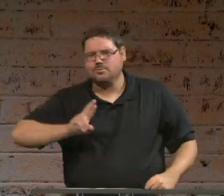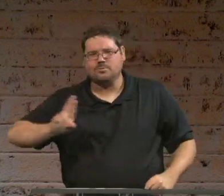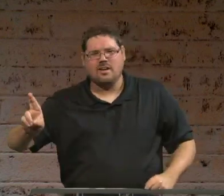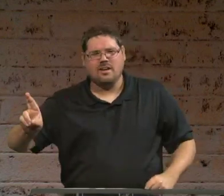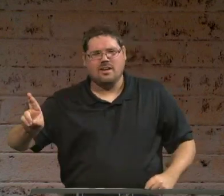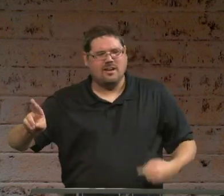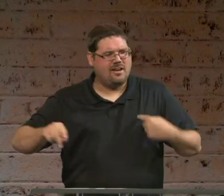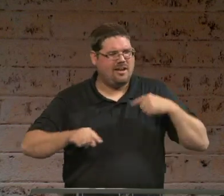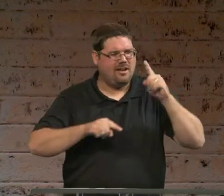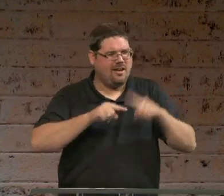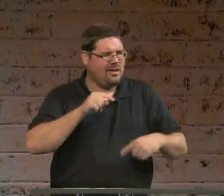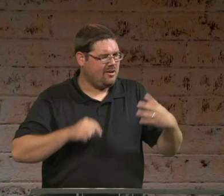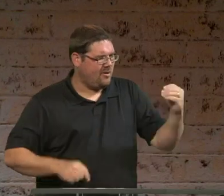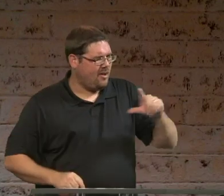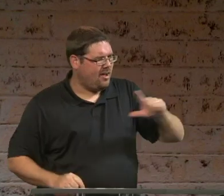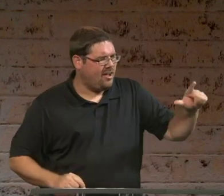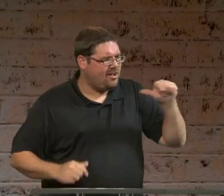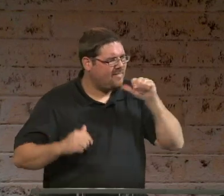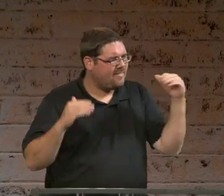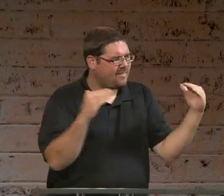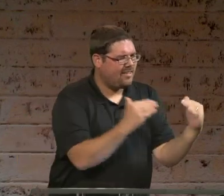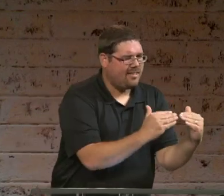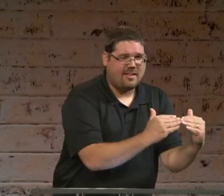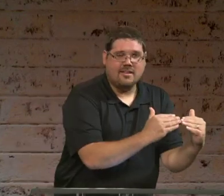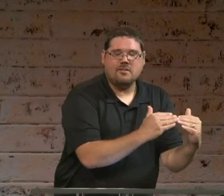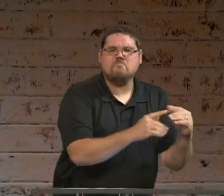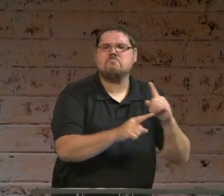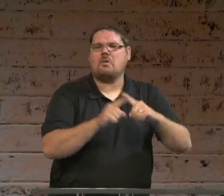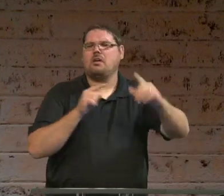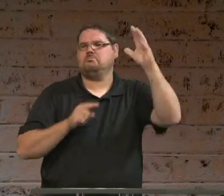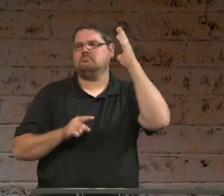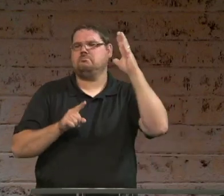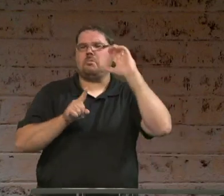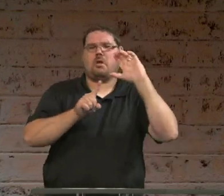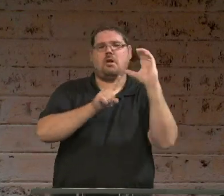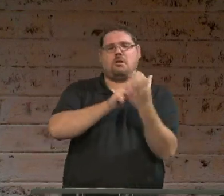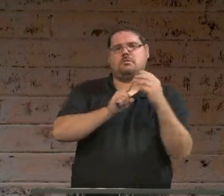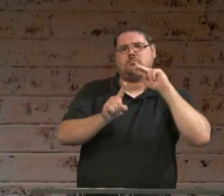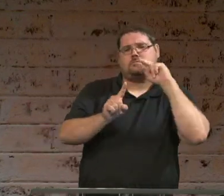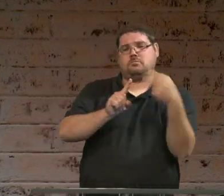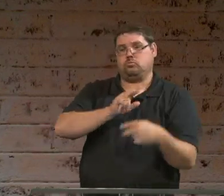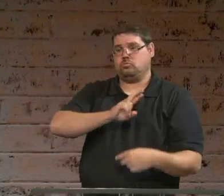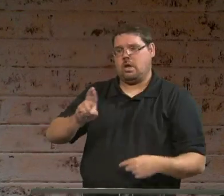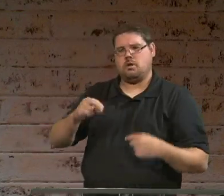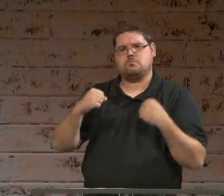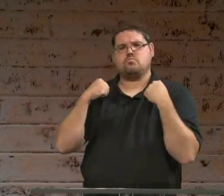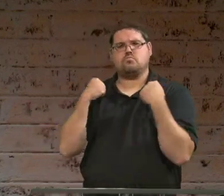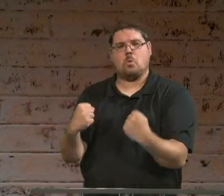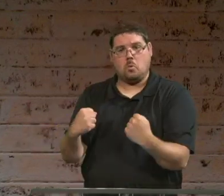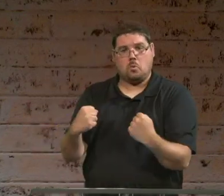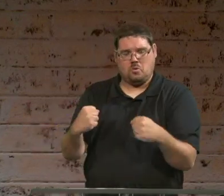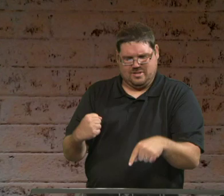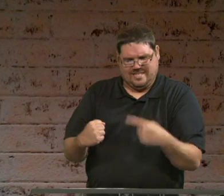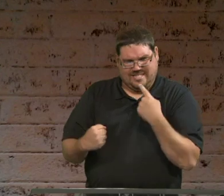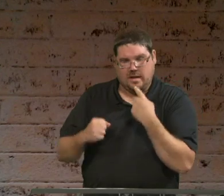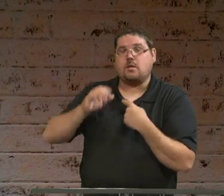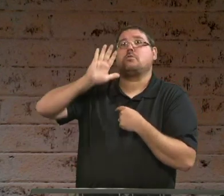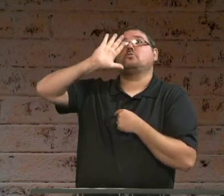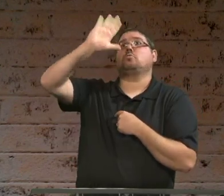baseball, you know, people go right to first base, but it's not fair. Why can't I go the other way? Well, the